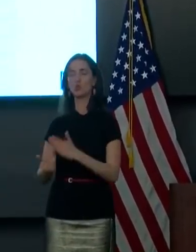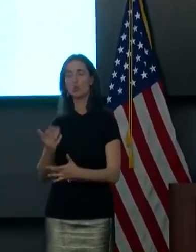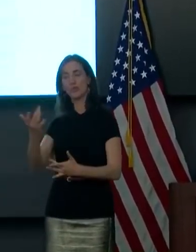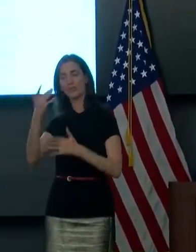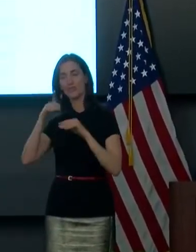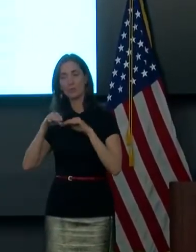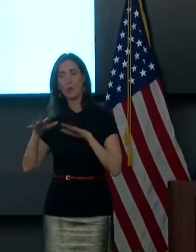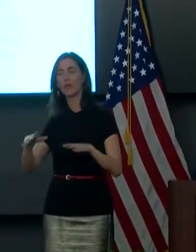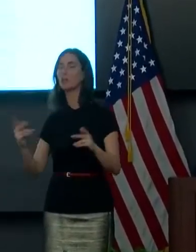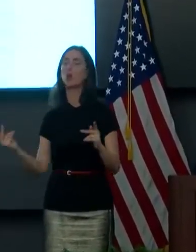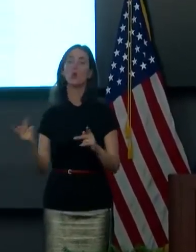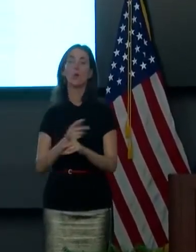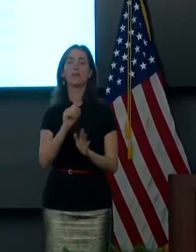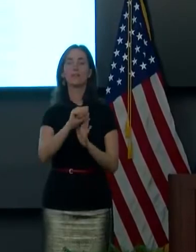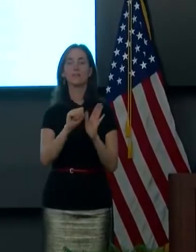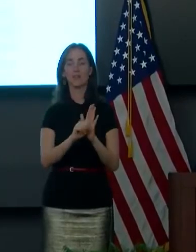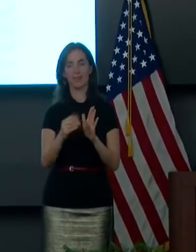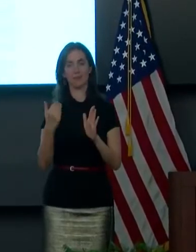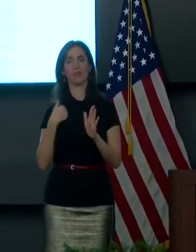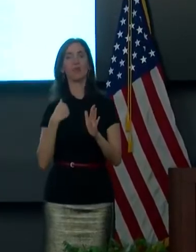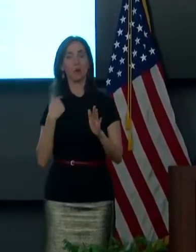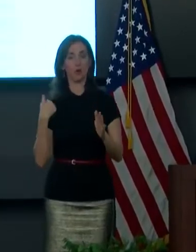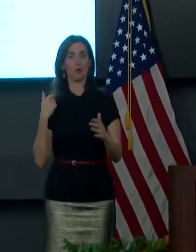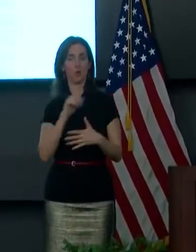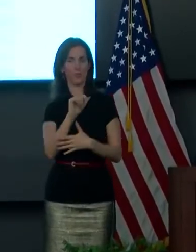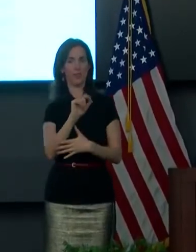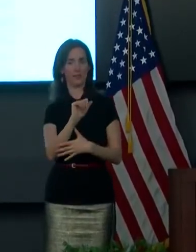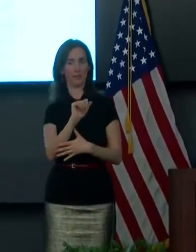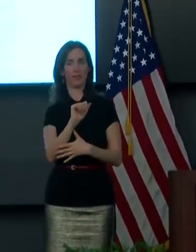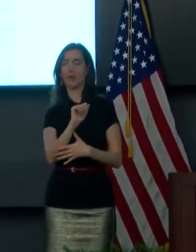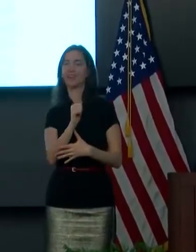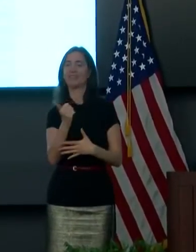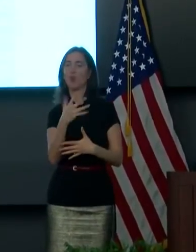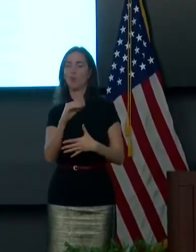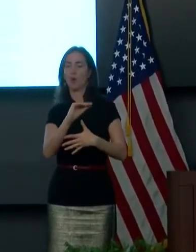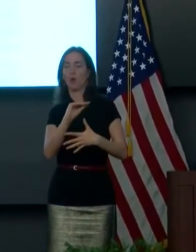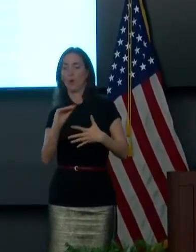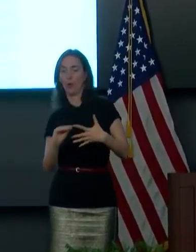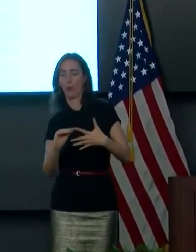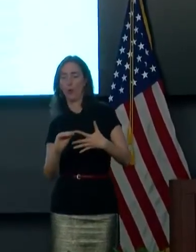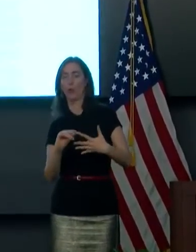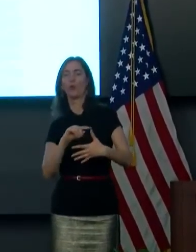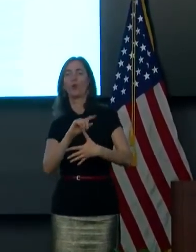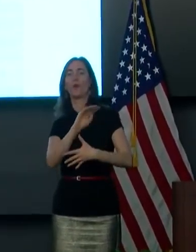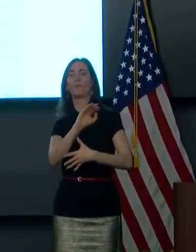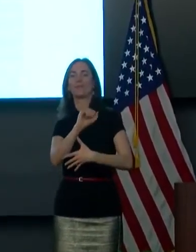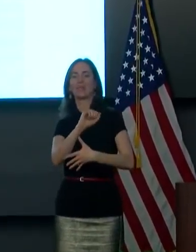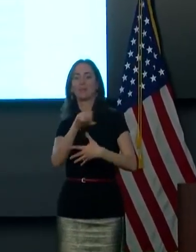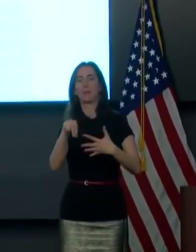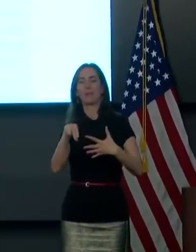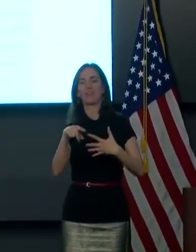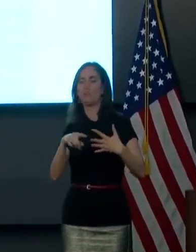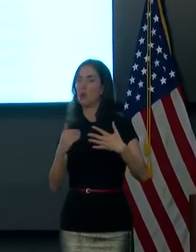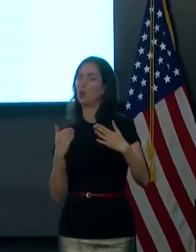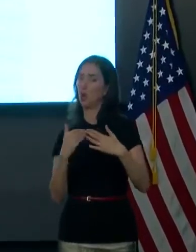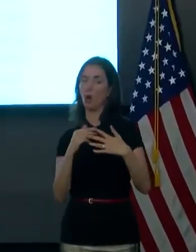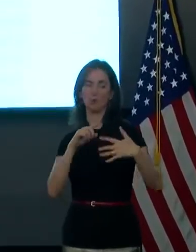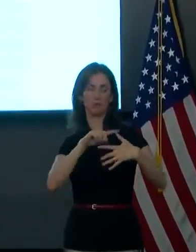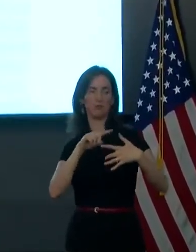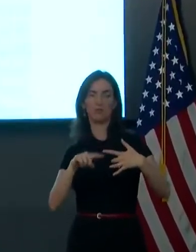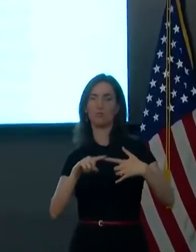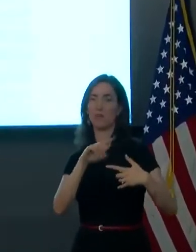#2, just behind Mississippi, and not behind by too much. I'll say I